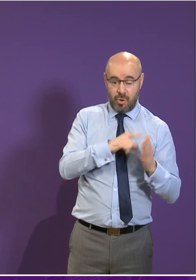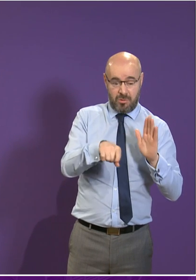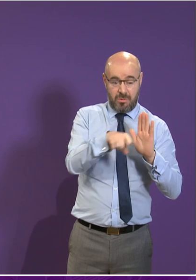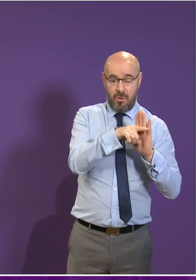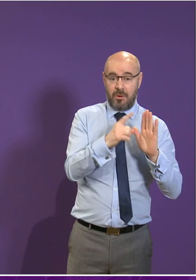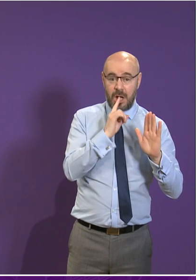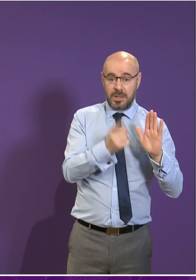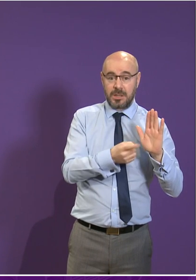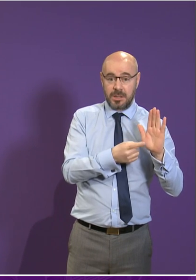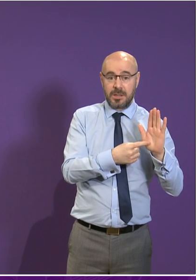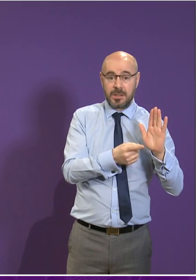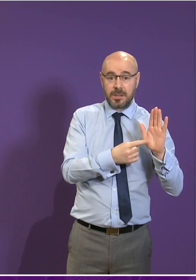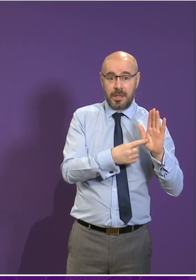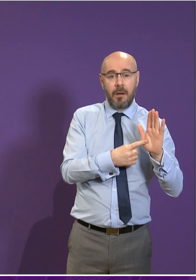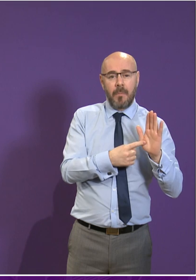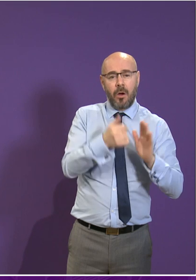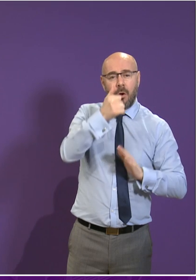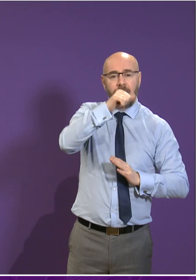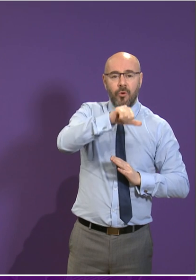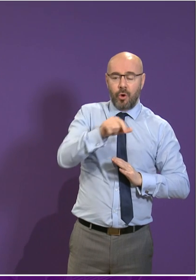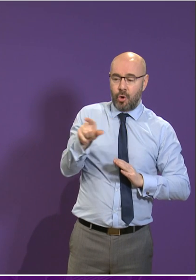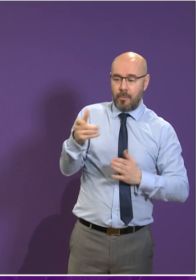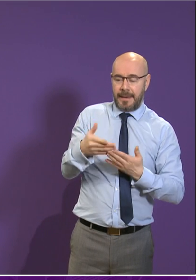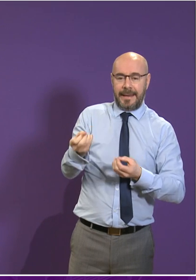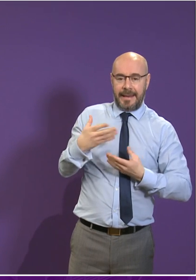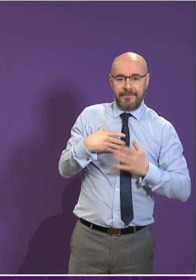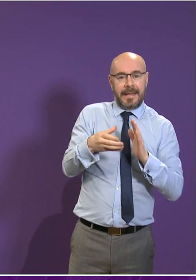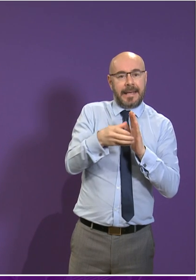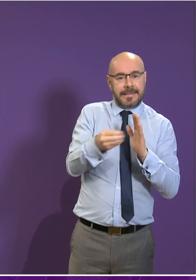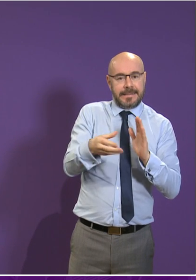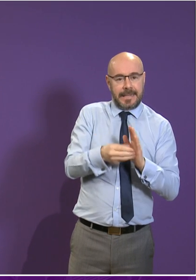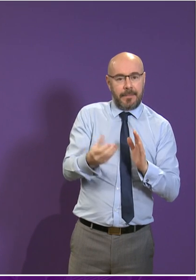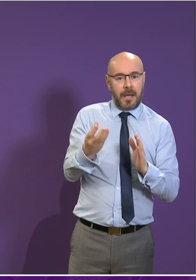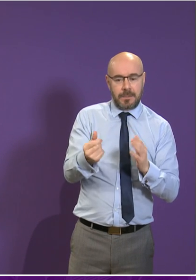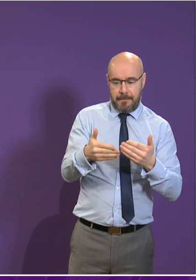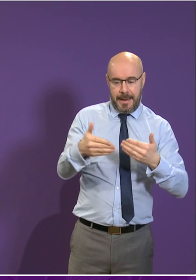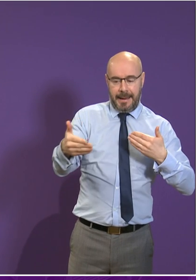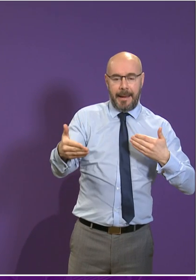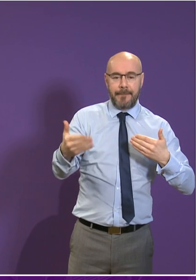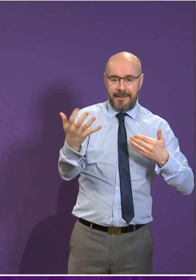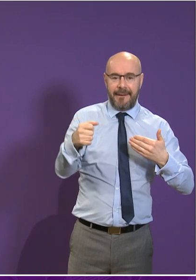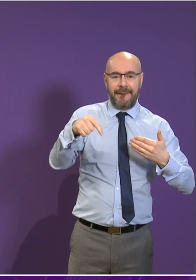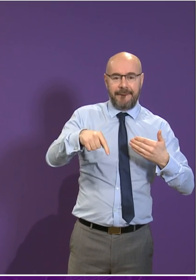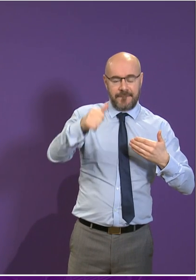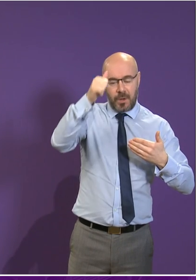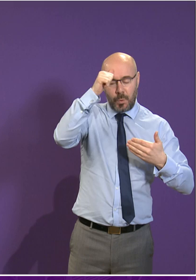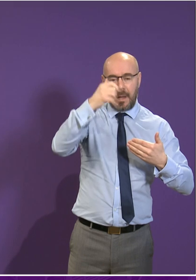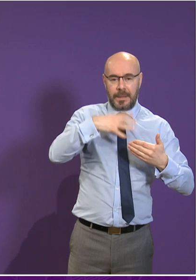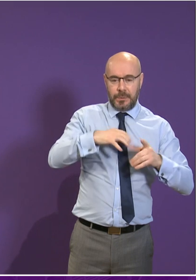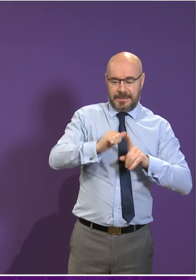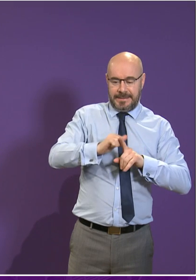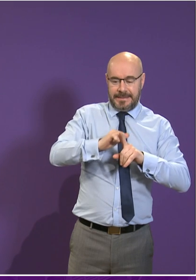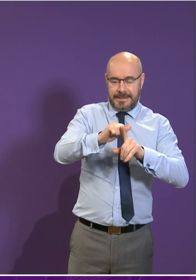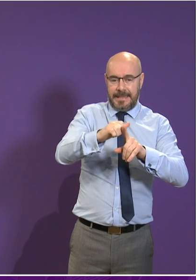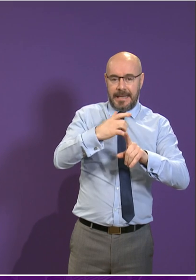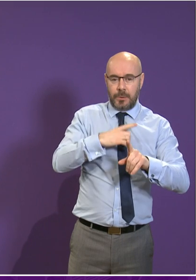to meet those needs. But there are, of course, the examples that you outline where that is particularly tricky and how that can better be done. I